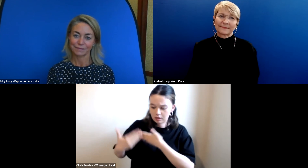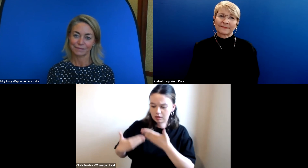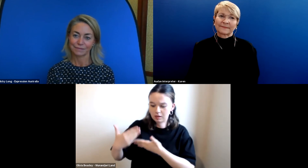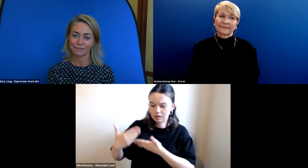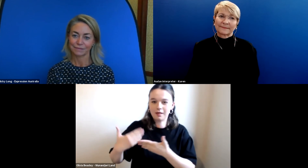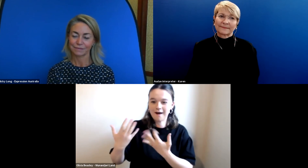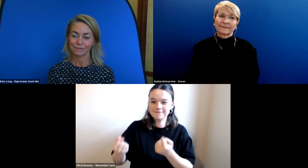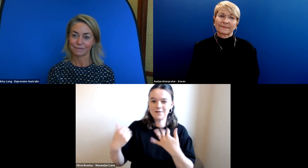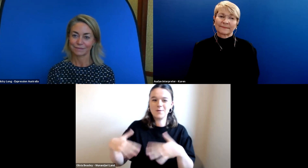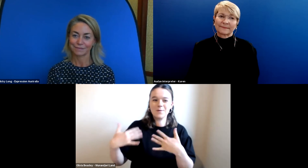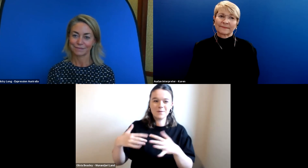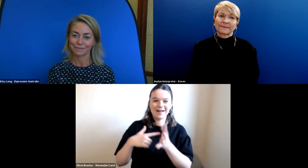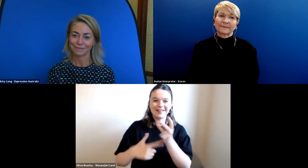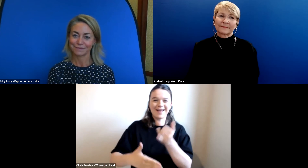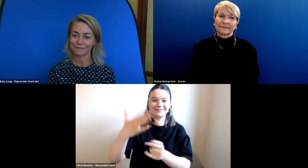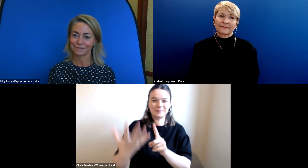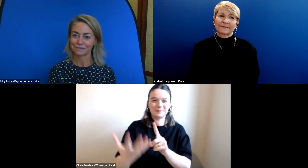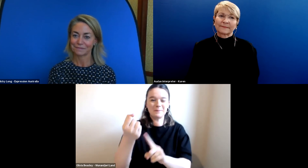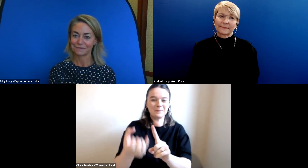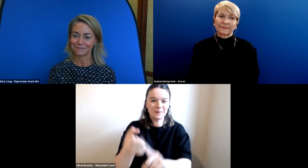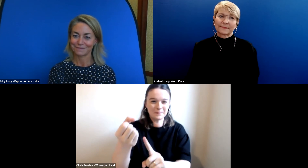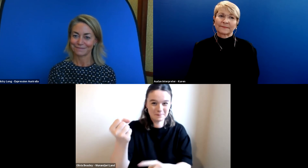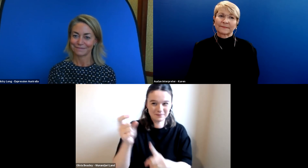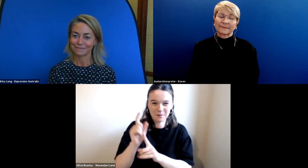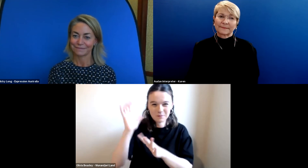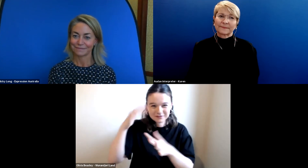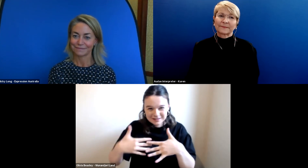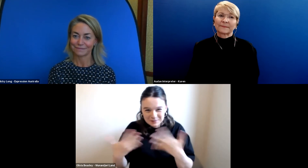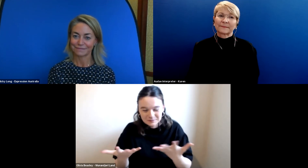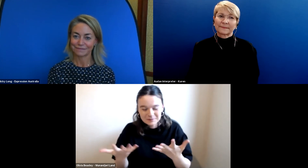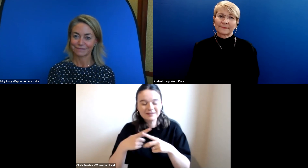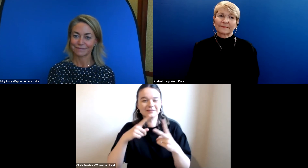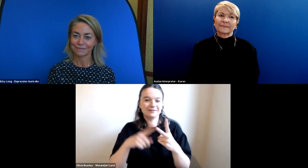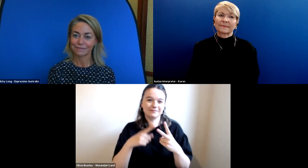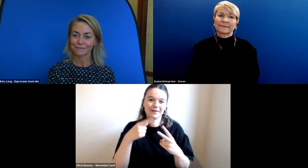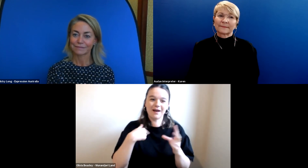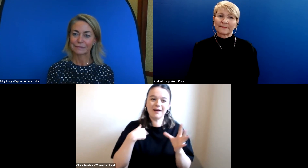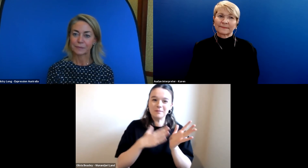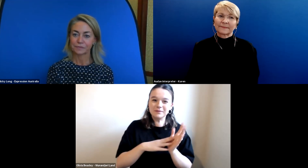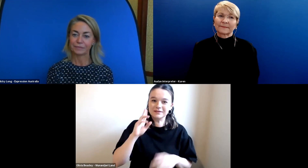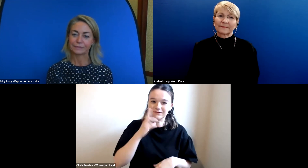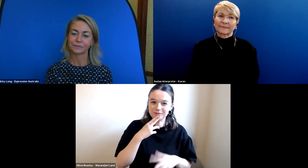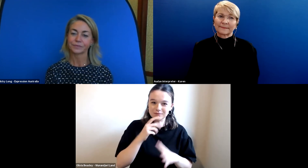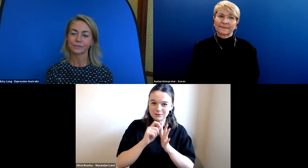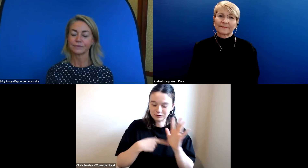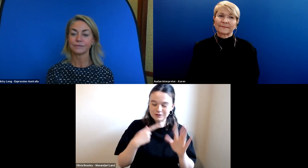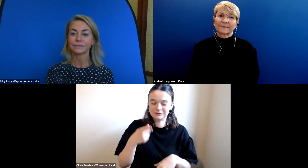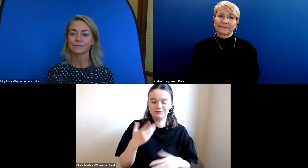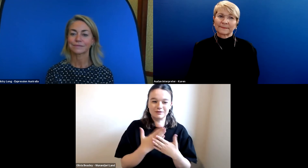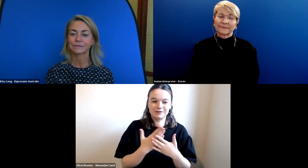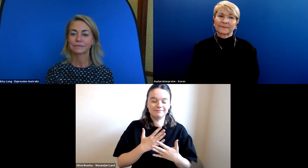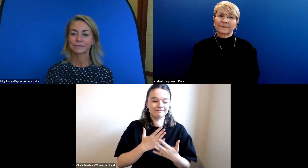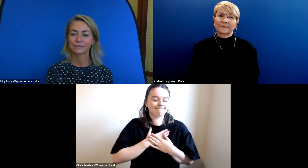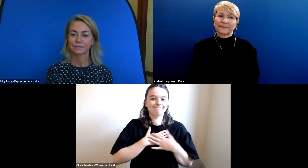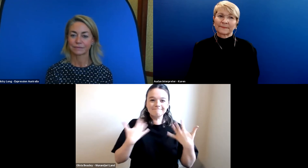regarding different projects that are happening. And even though we've been struggling through a pandemic and with coronavirus as it